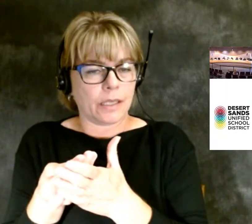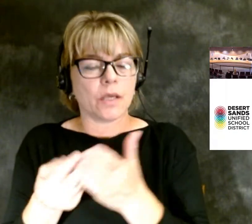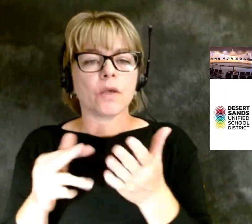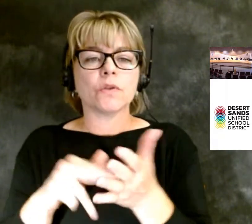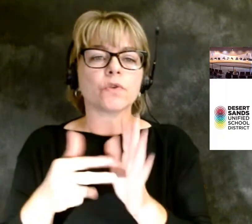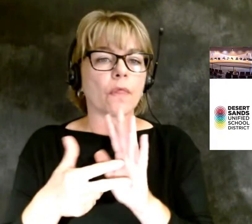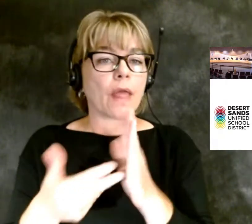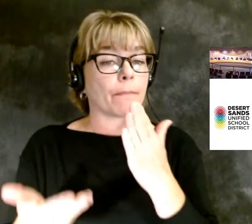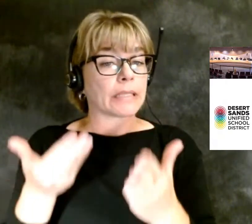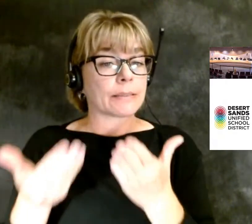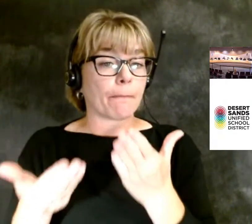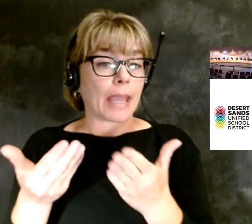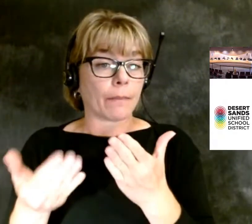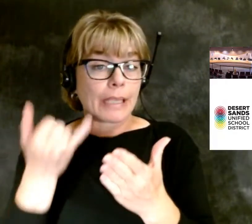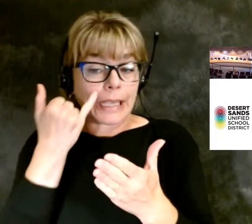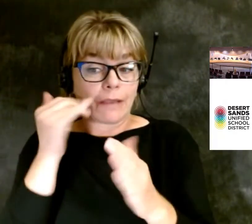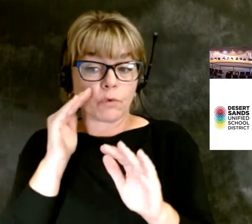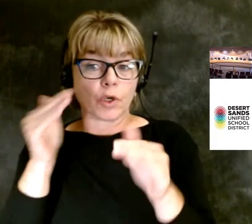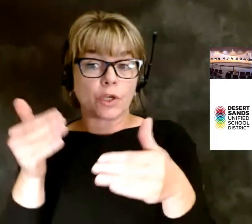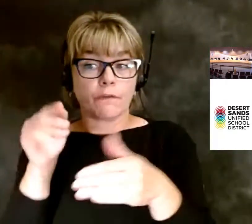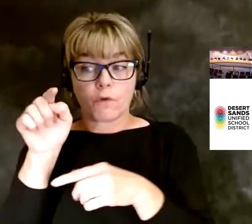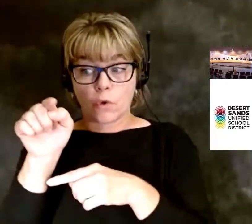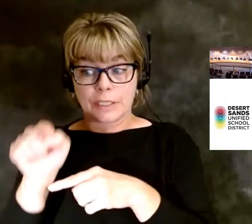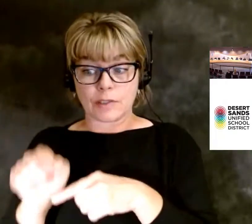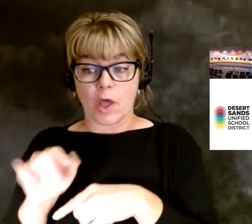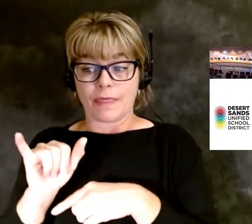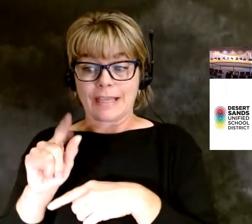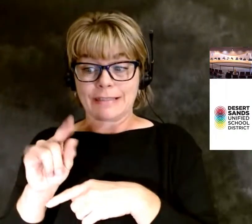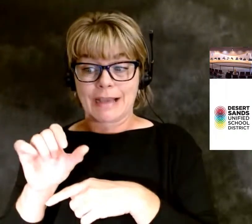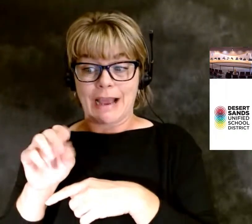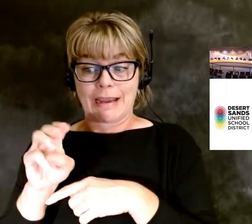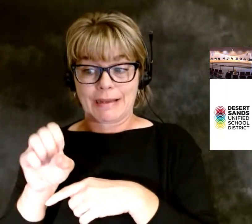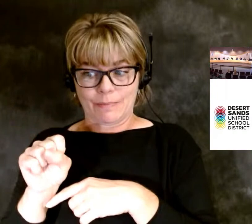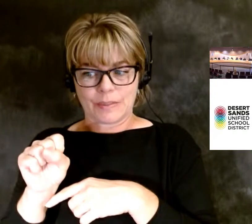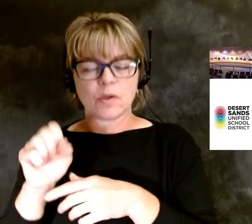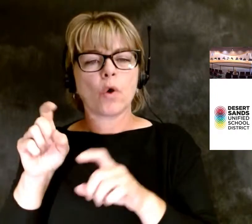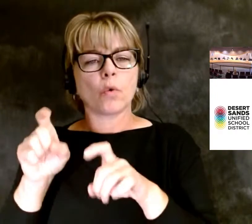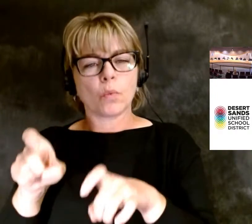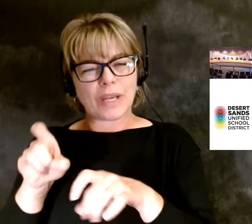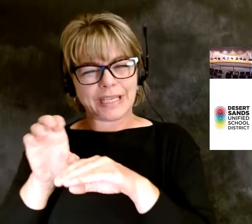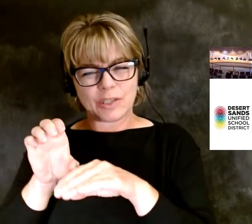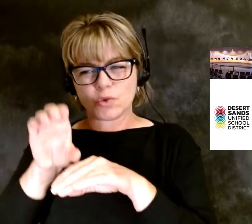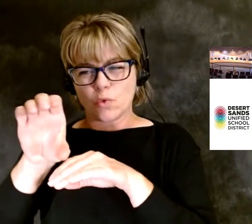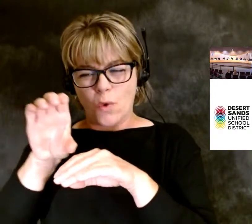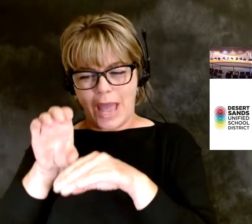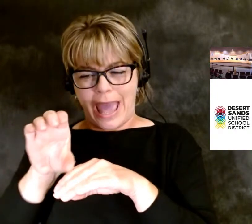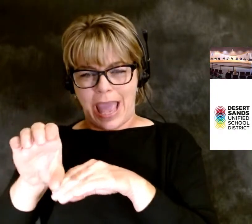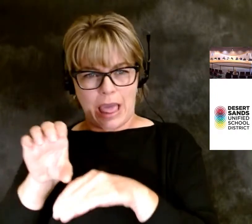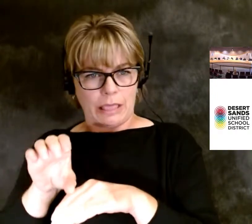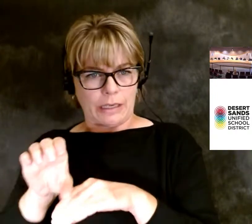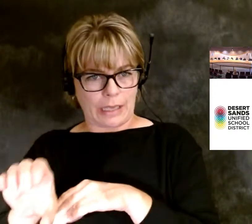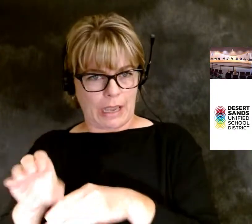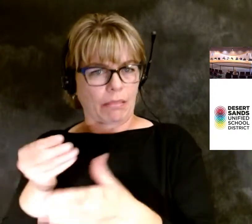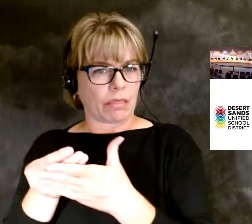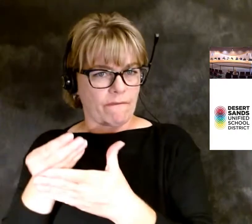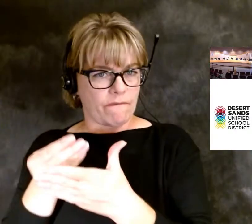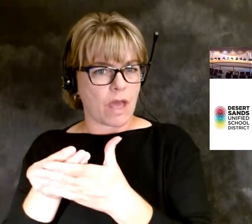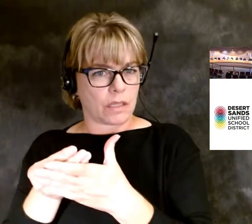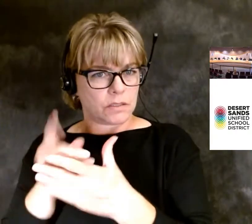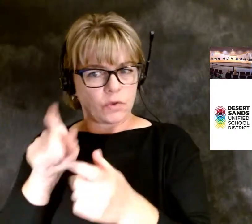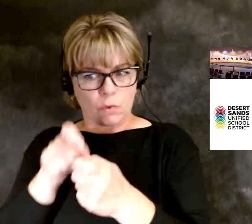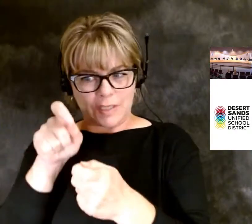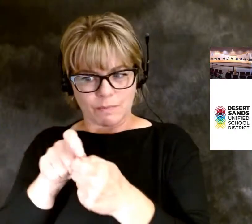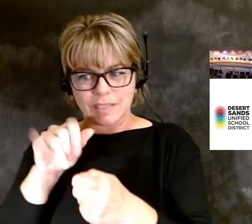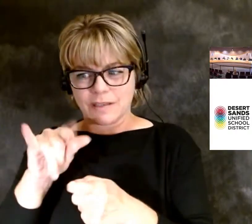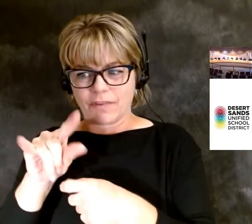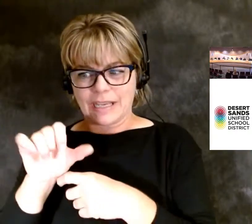if these are the items we're going to focus on, maybe allocate funds to the items so that individuals know how much we're actually